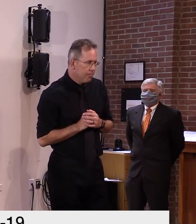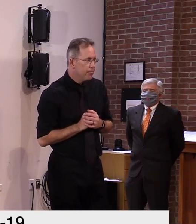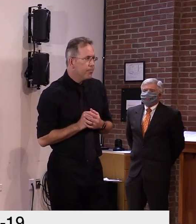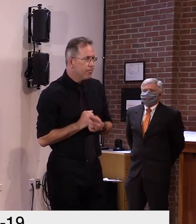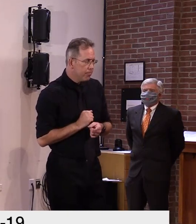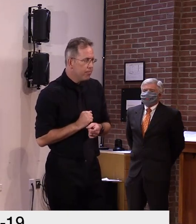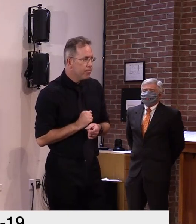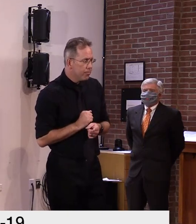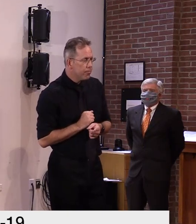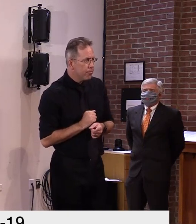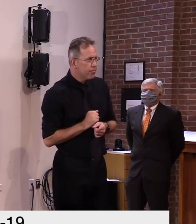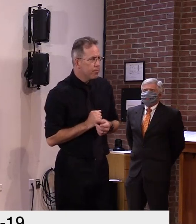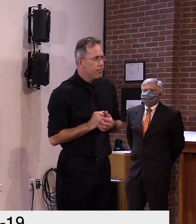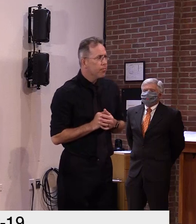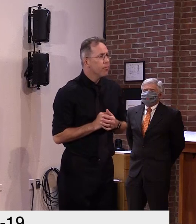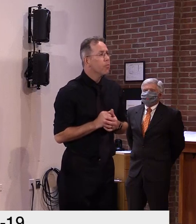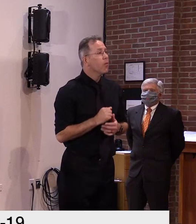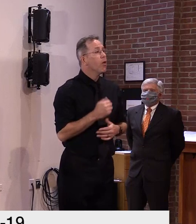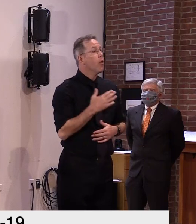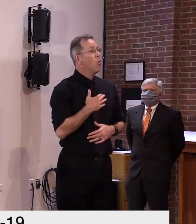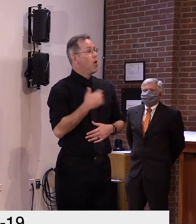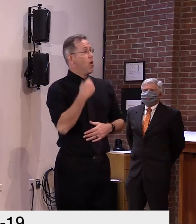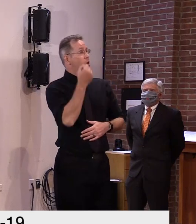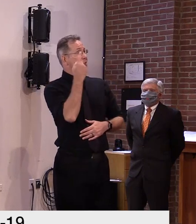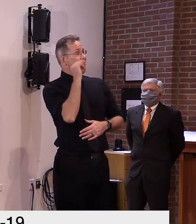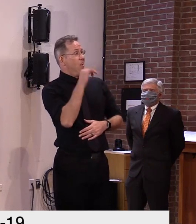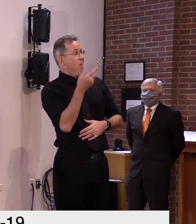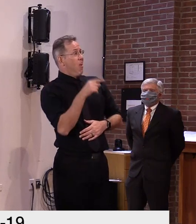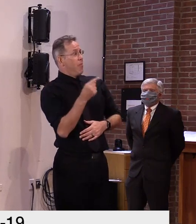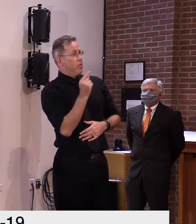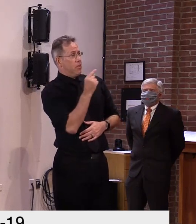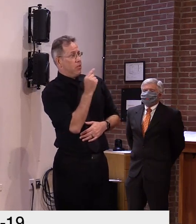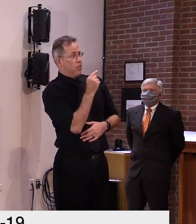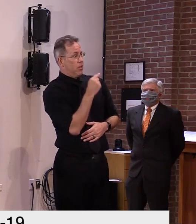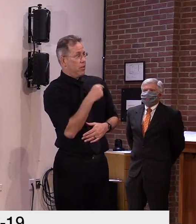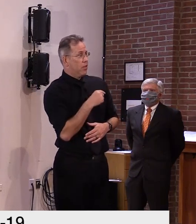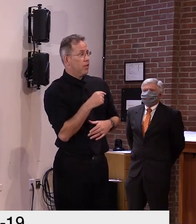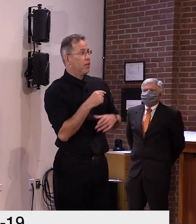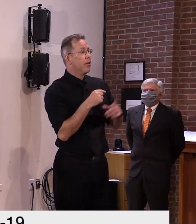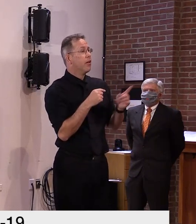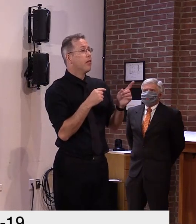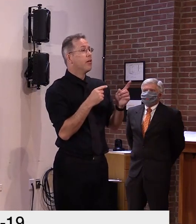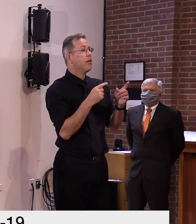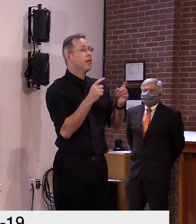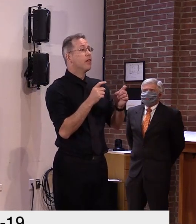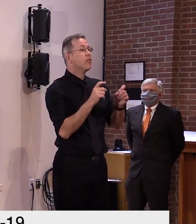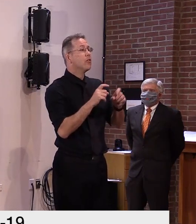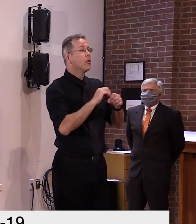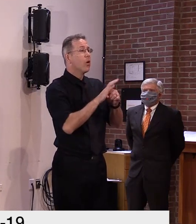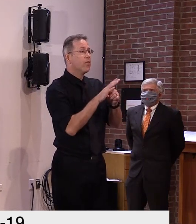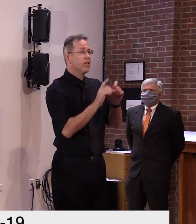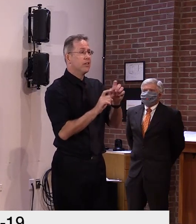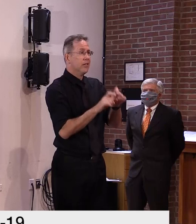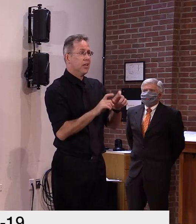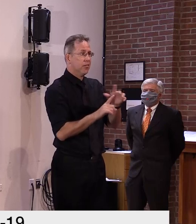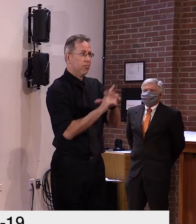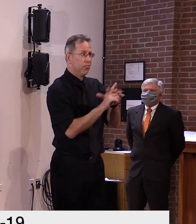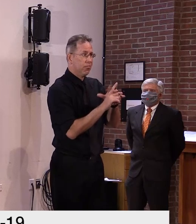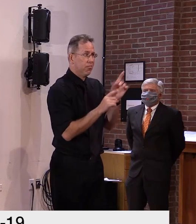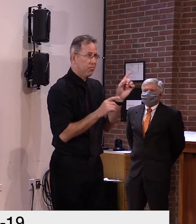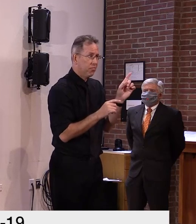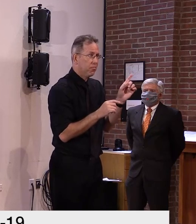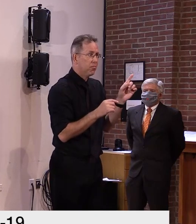Well, I understand that there was a positive test in the last few days at Northwestern Medical Center